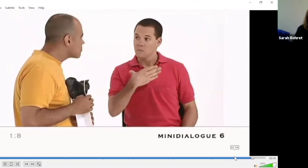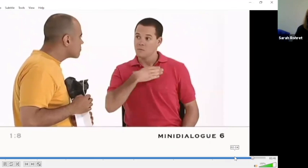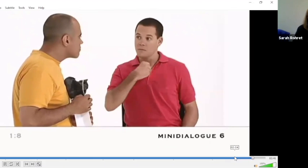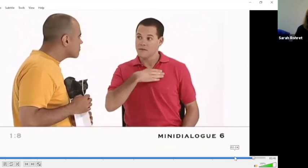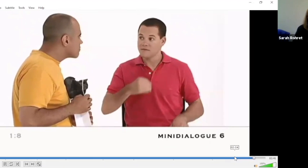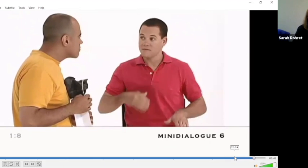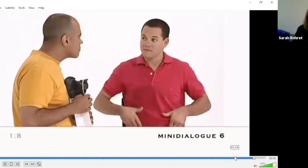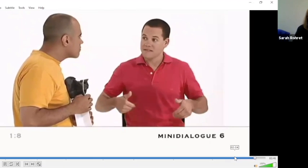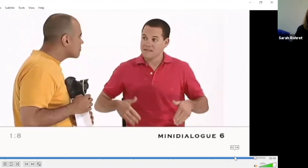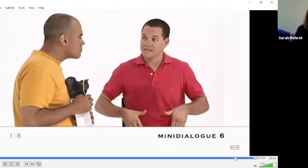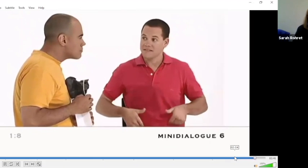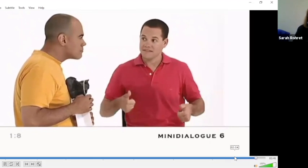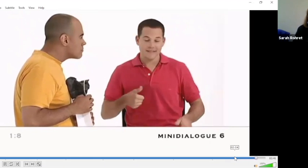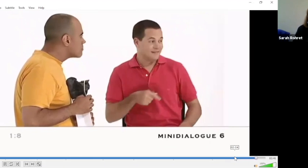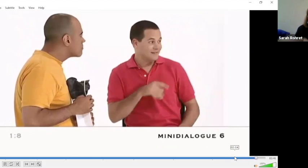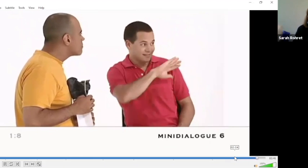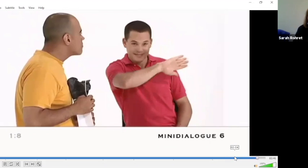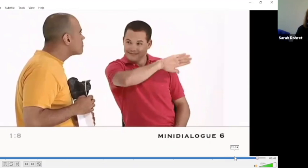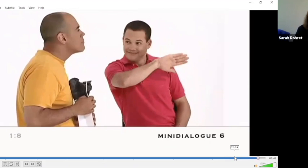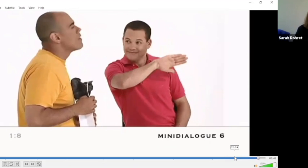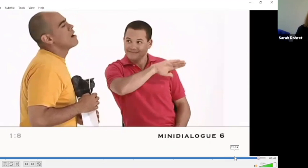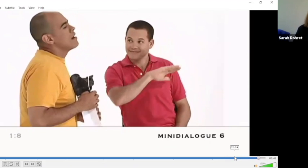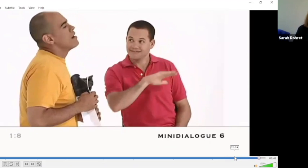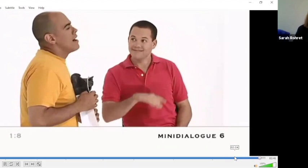Right. Oh, is it white pants? Okay, white.